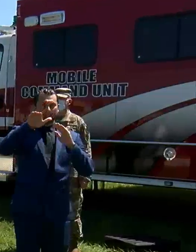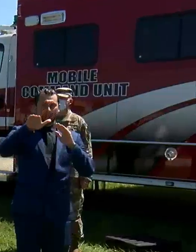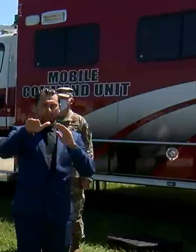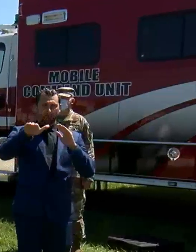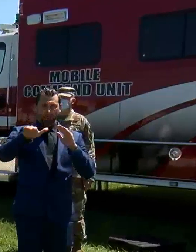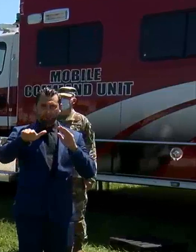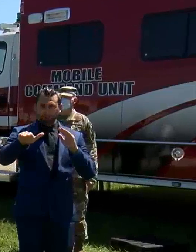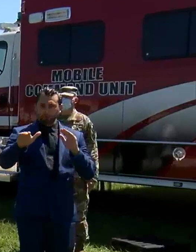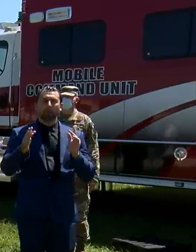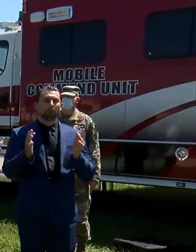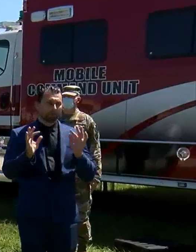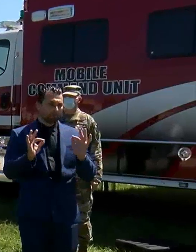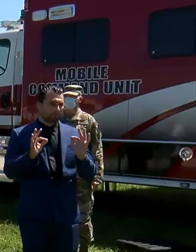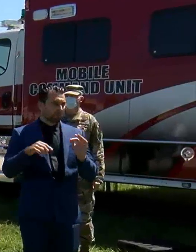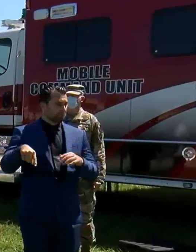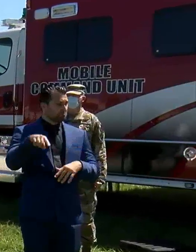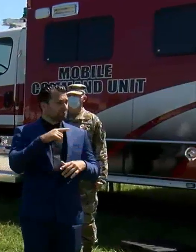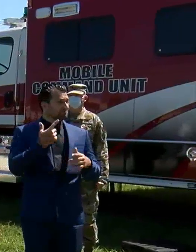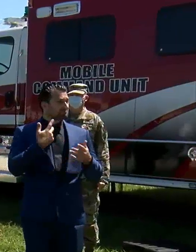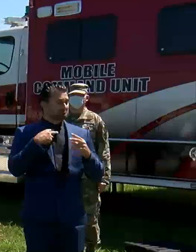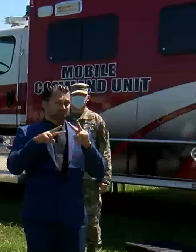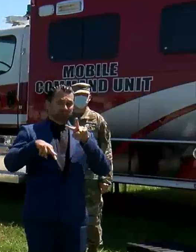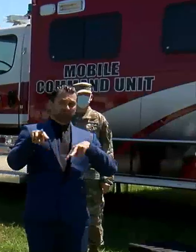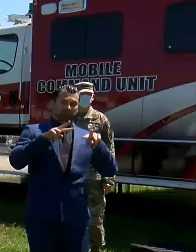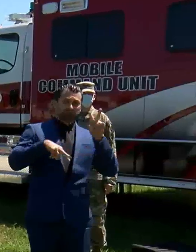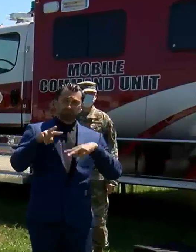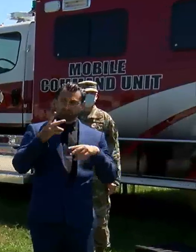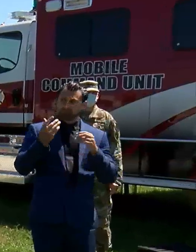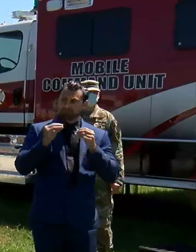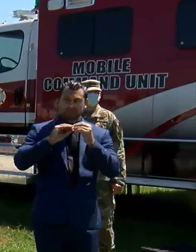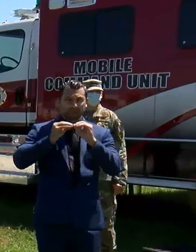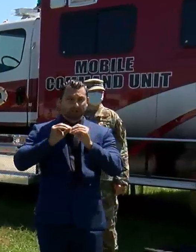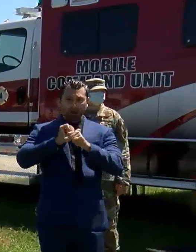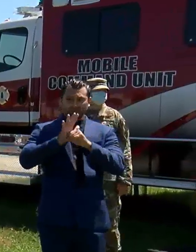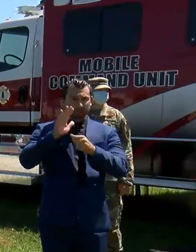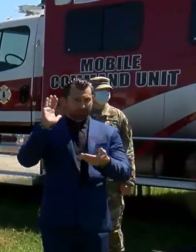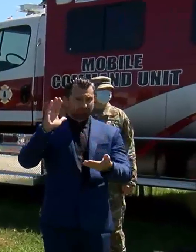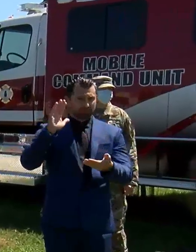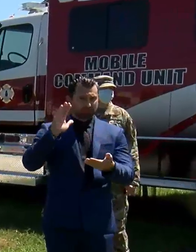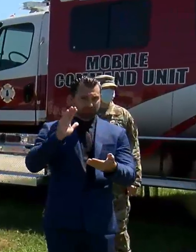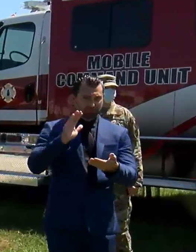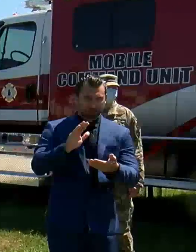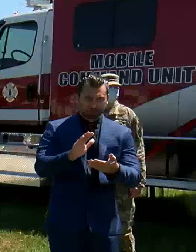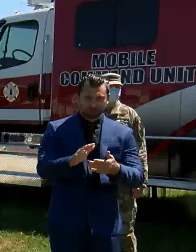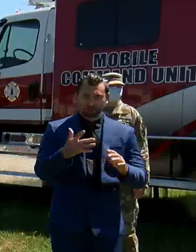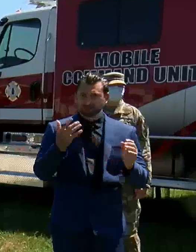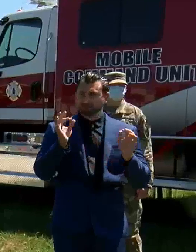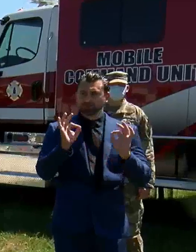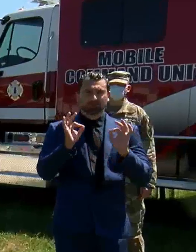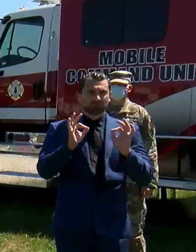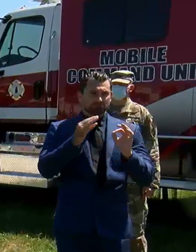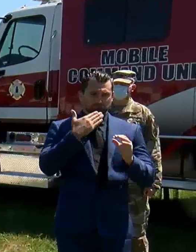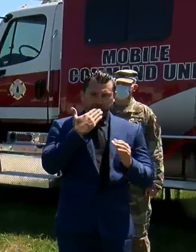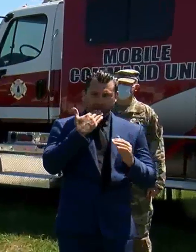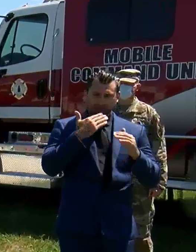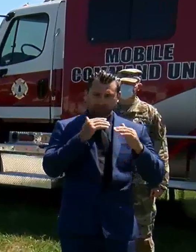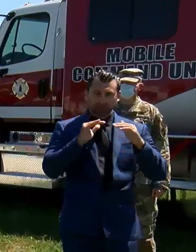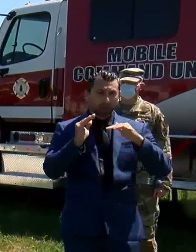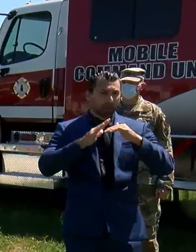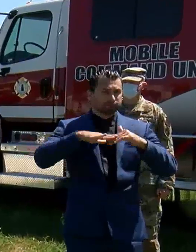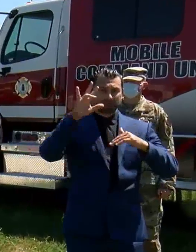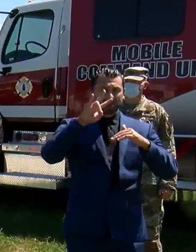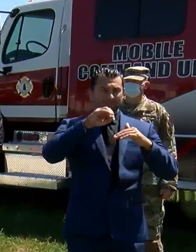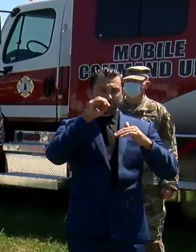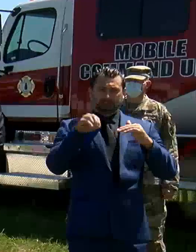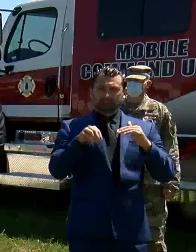6% in probably about 2 weeks. And I think that we've not reached 7 in probably quite some time. So I think that that's a good